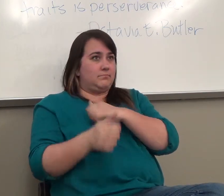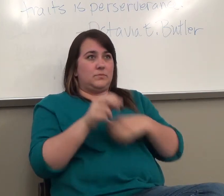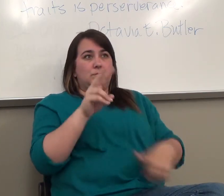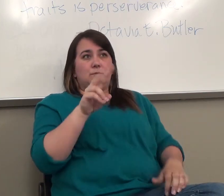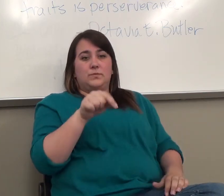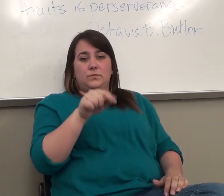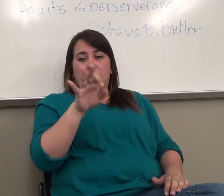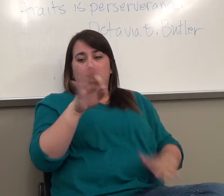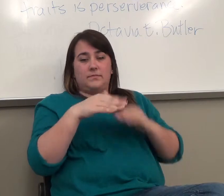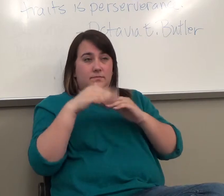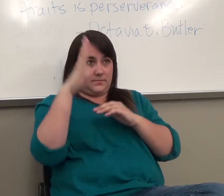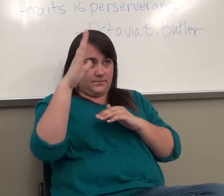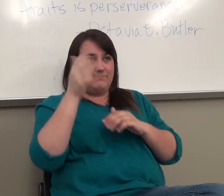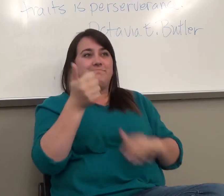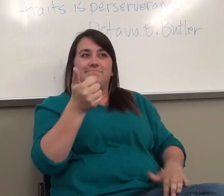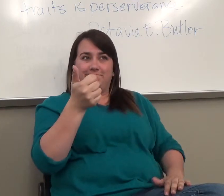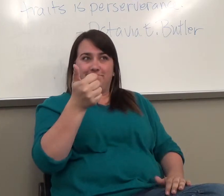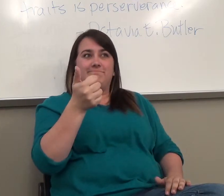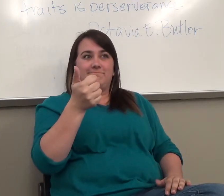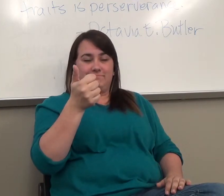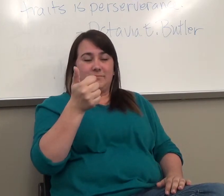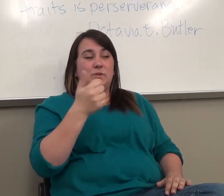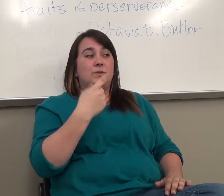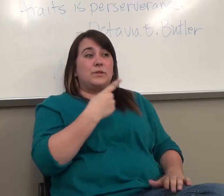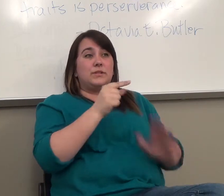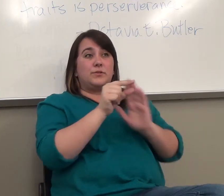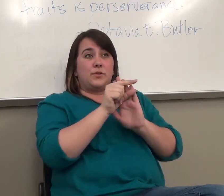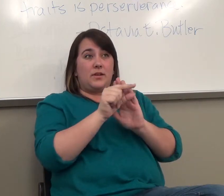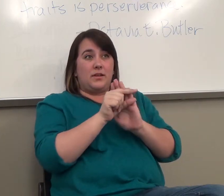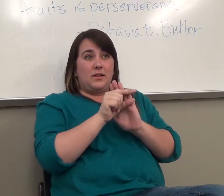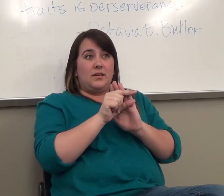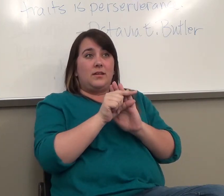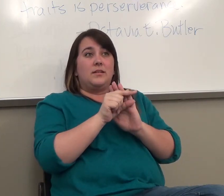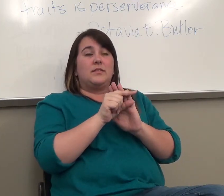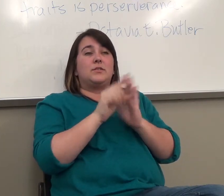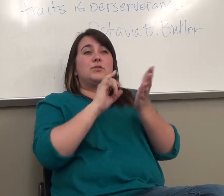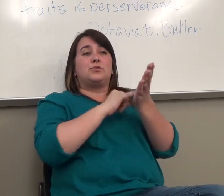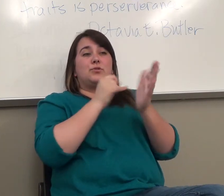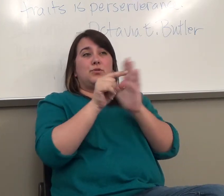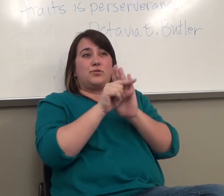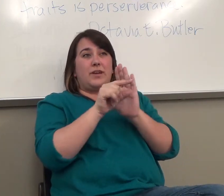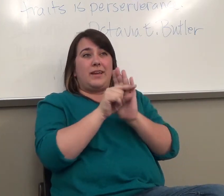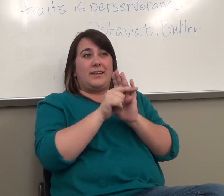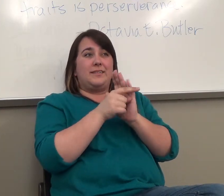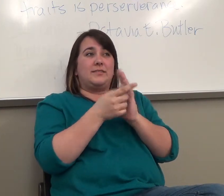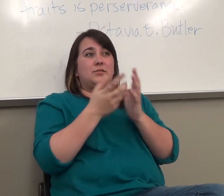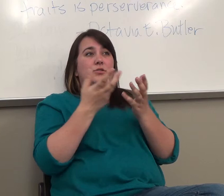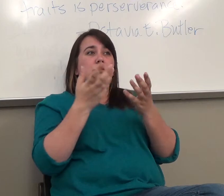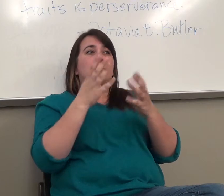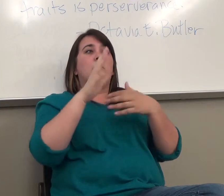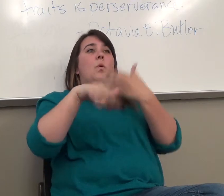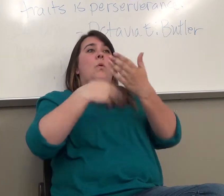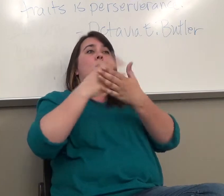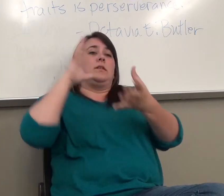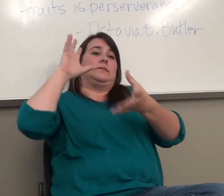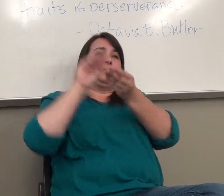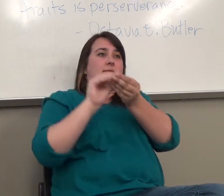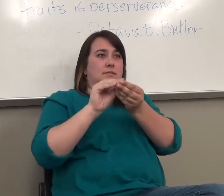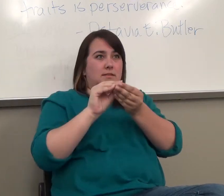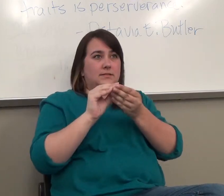So this grade, I give this grade, the journal grades are kind of holistic. Basically, if you get everything,